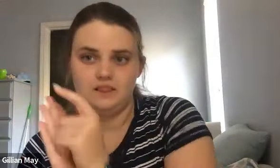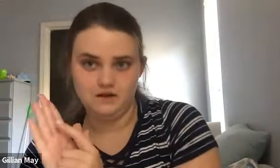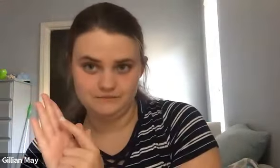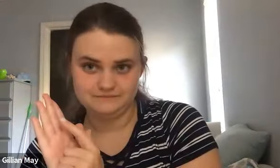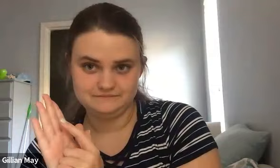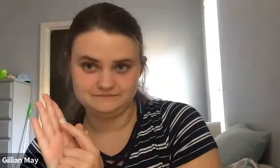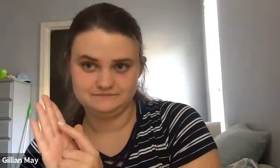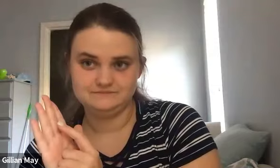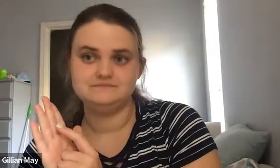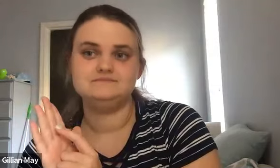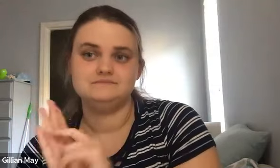mom-in-law.